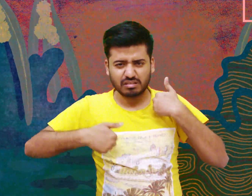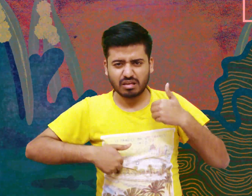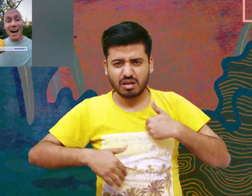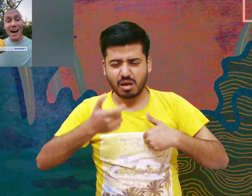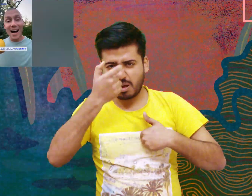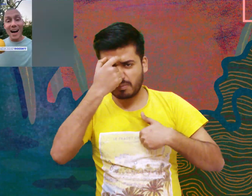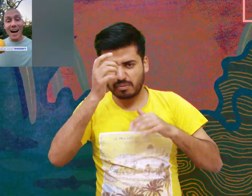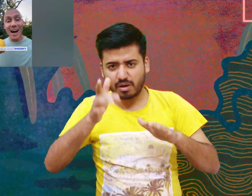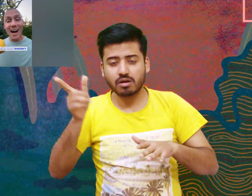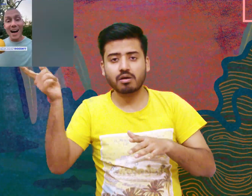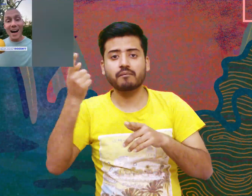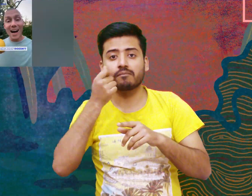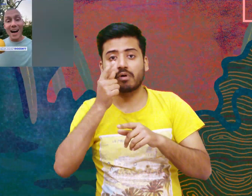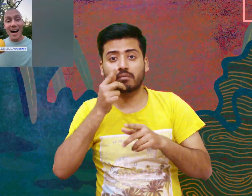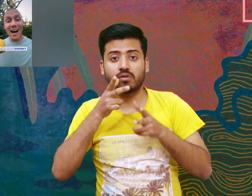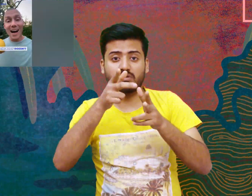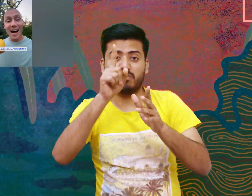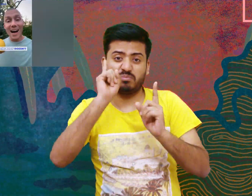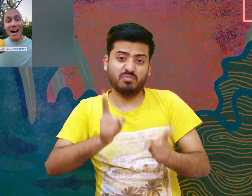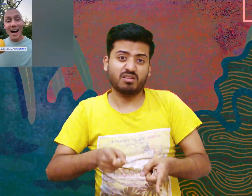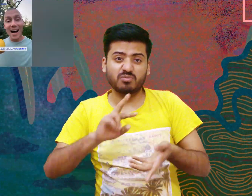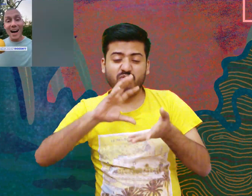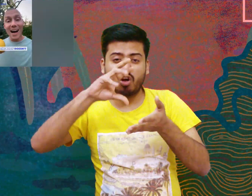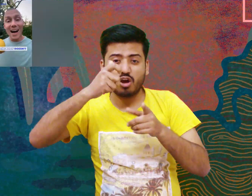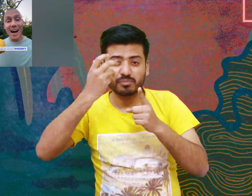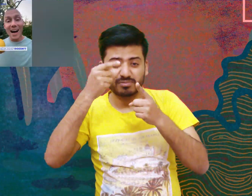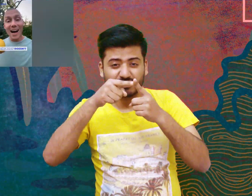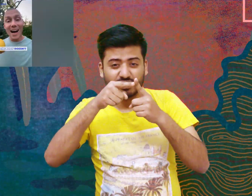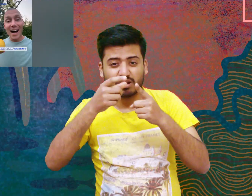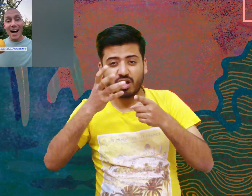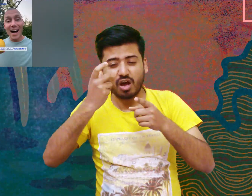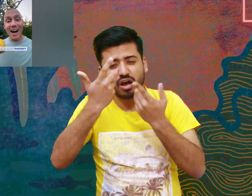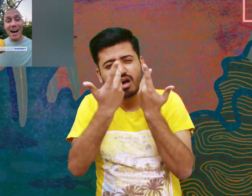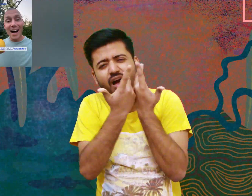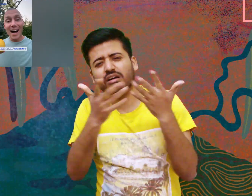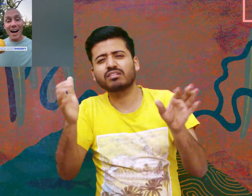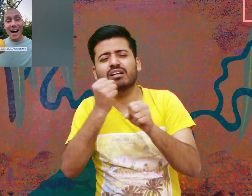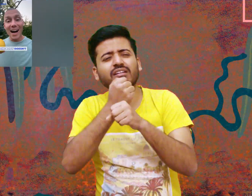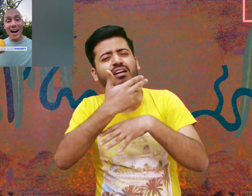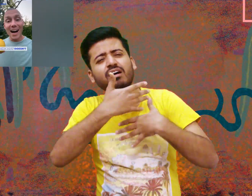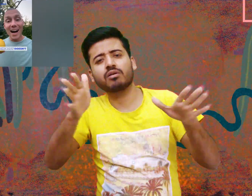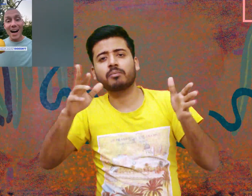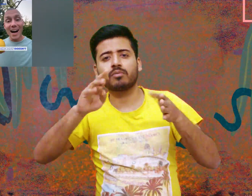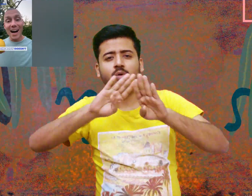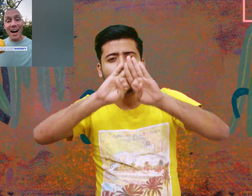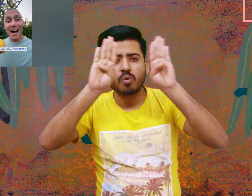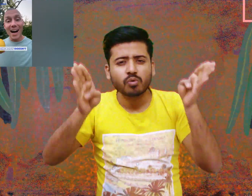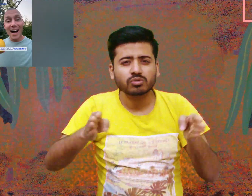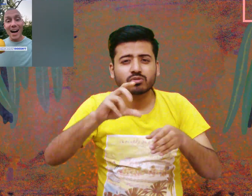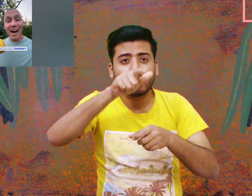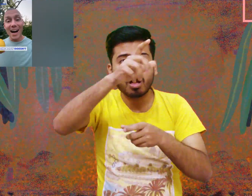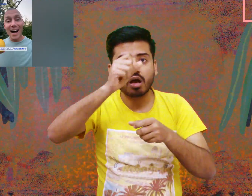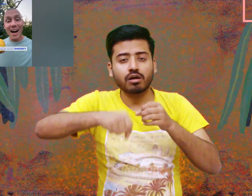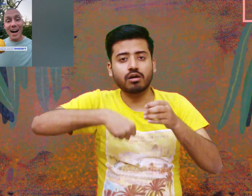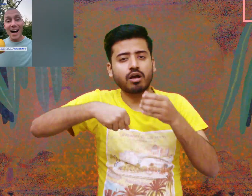to staining. Medications. Certain medications, particularly antibiotics like tetracycline, can cause